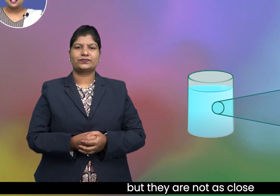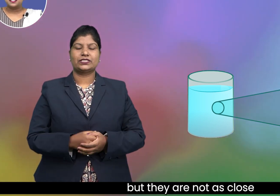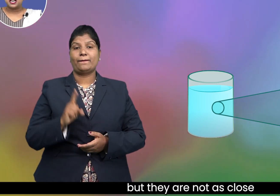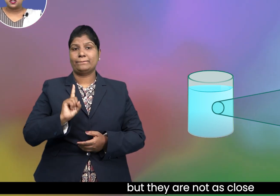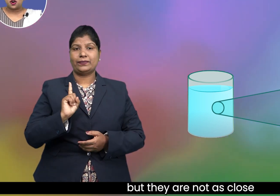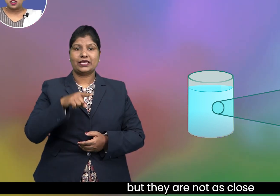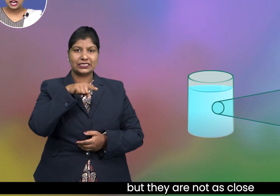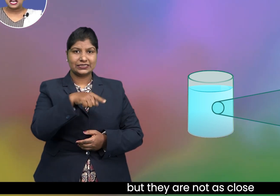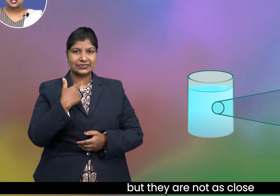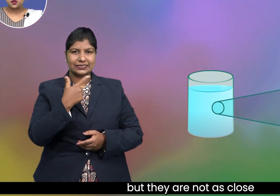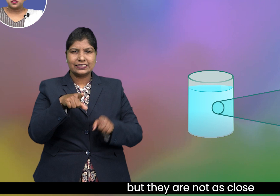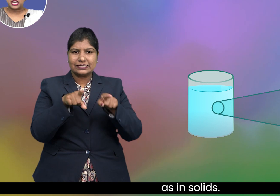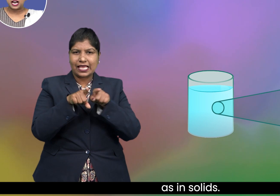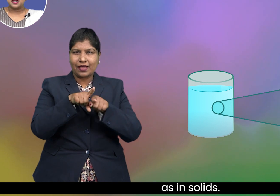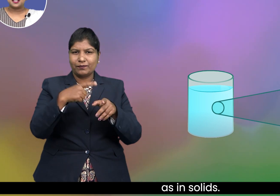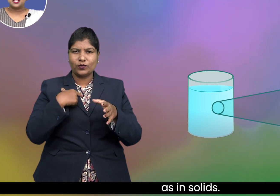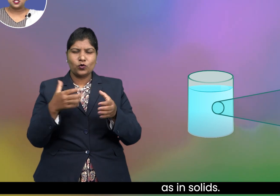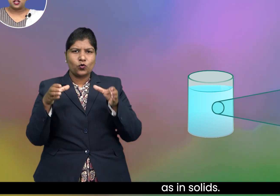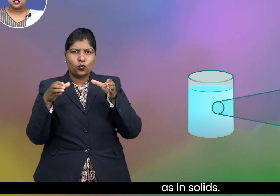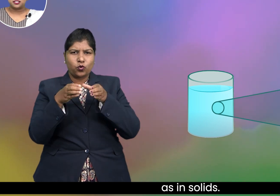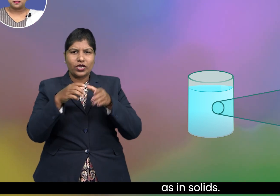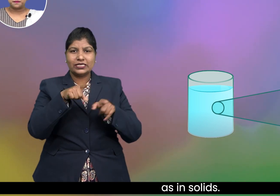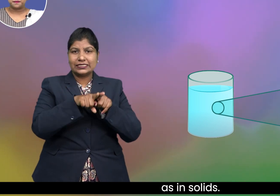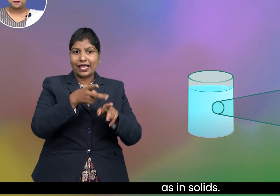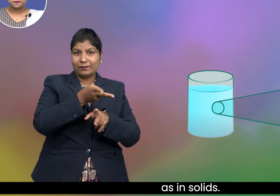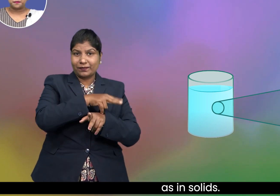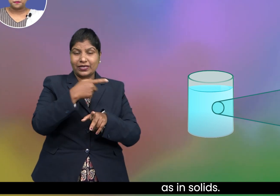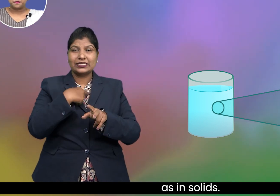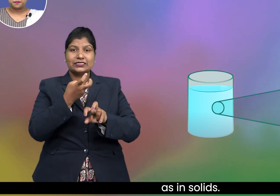but they are not as close as in solids.